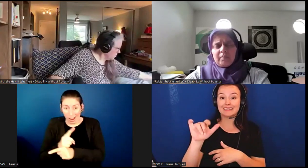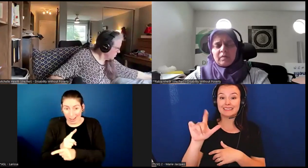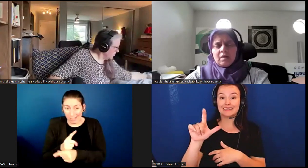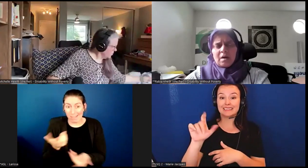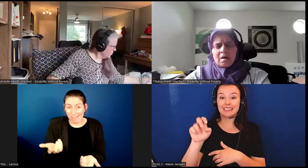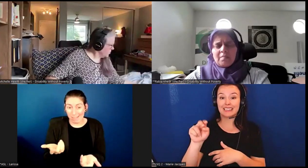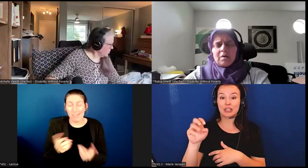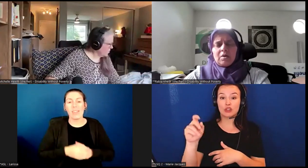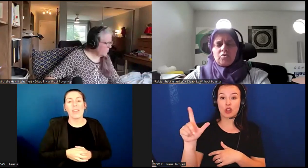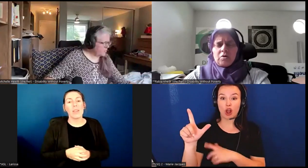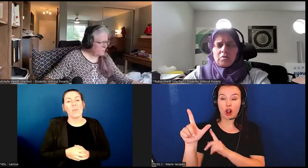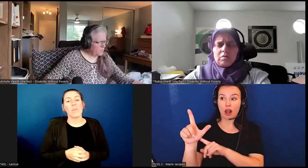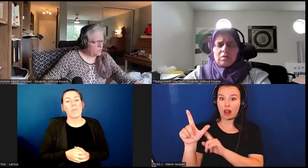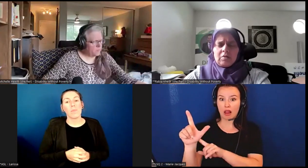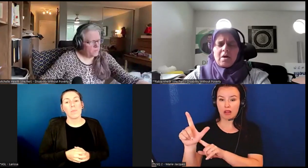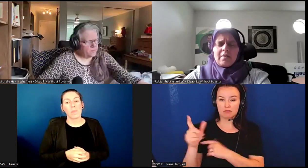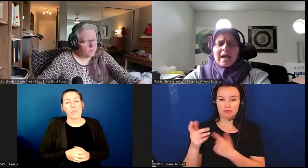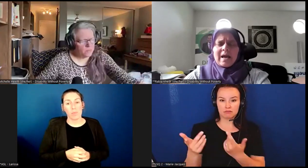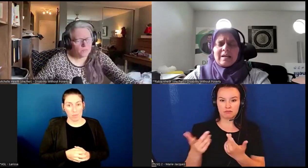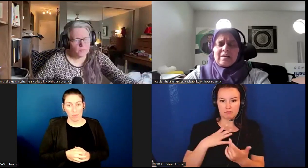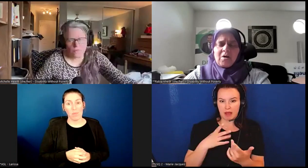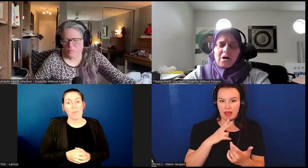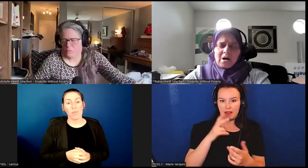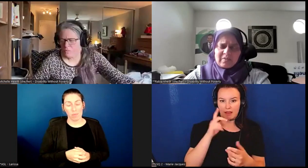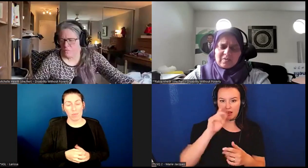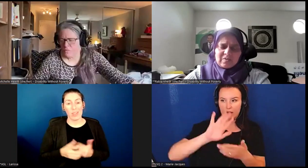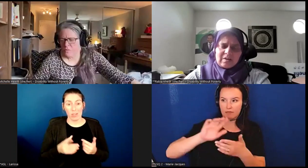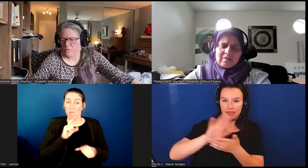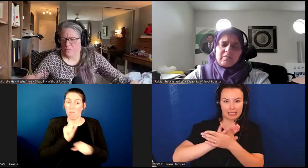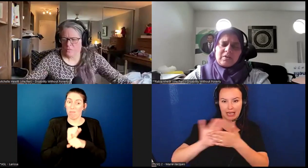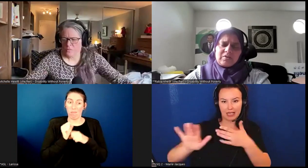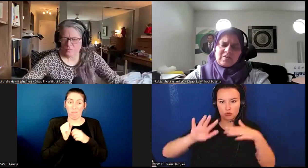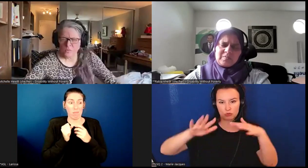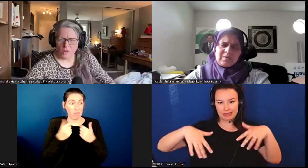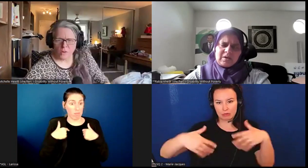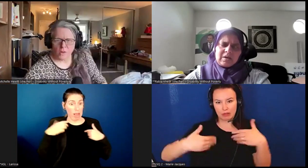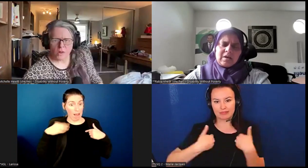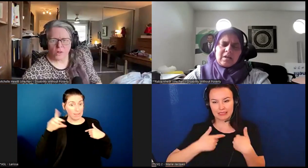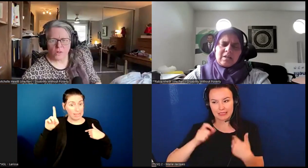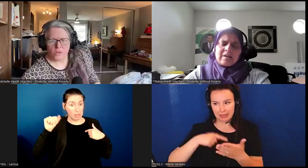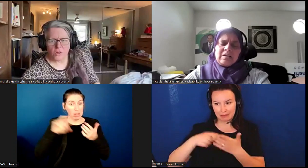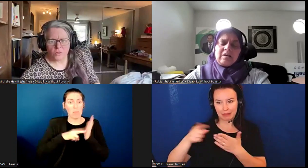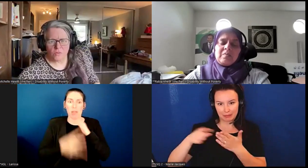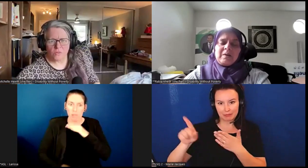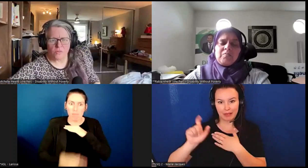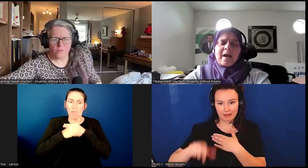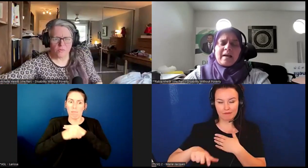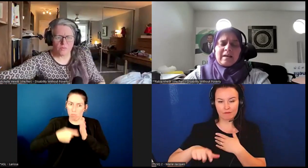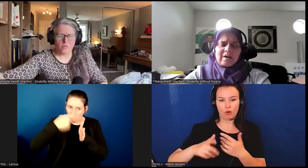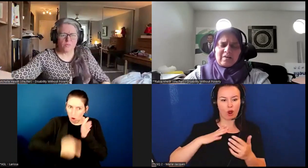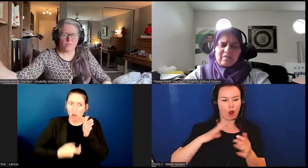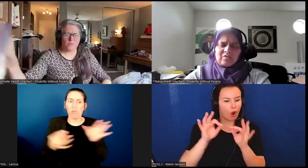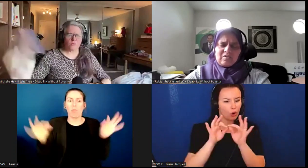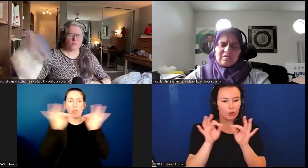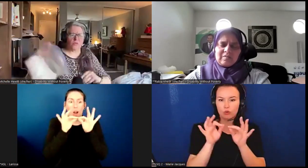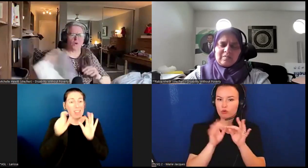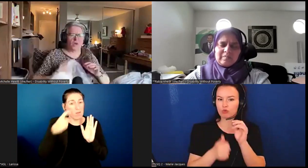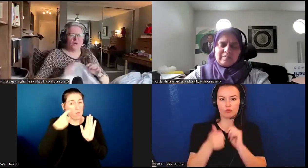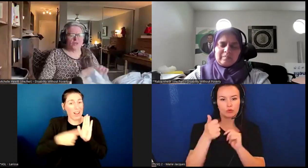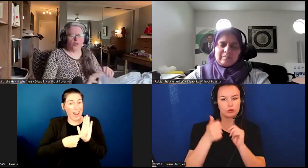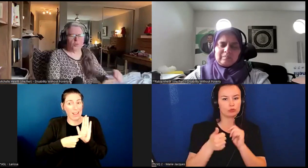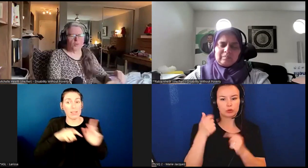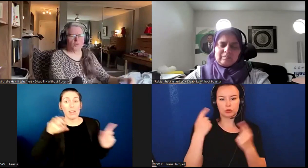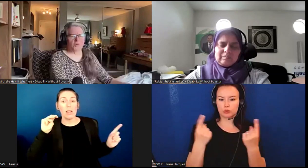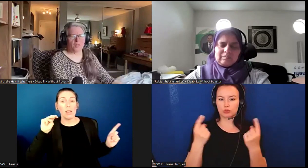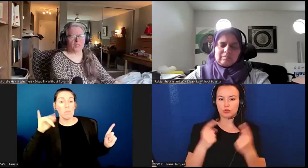counter. Um, so there are added costs to living with a disability that So need to be recognized. so we